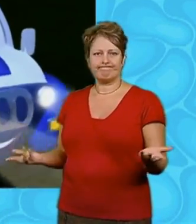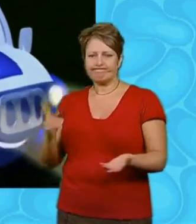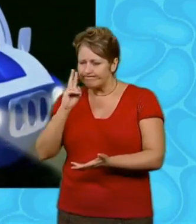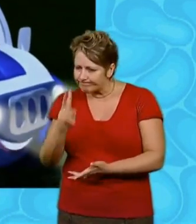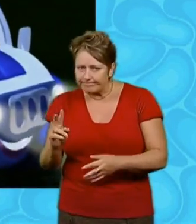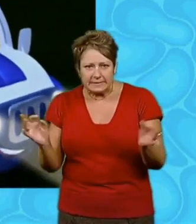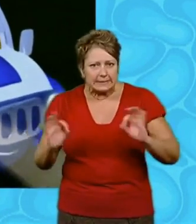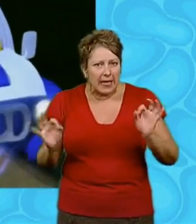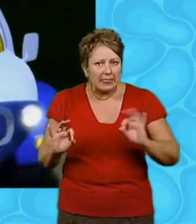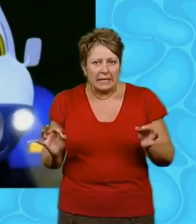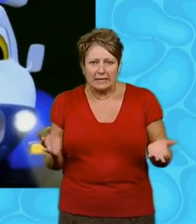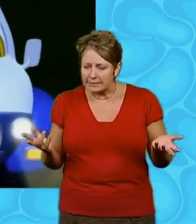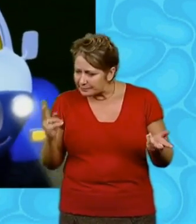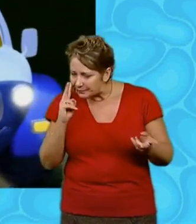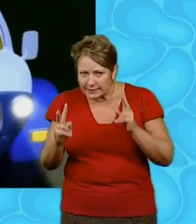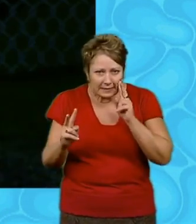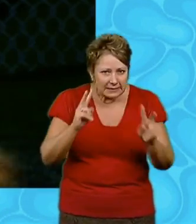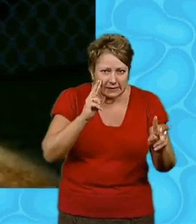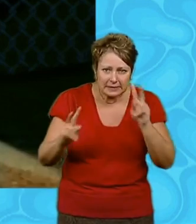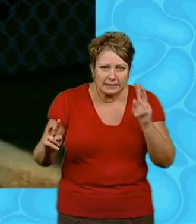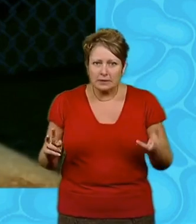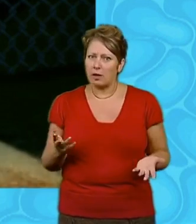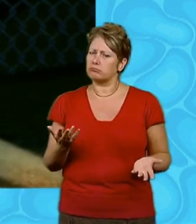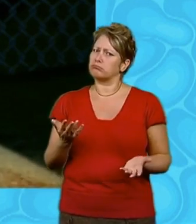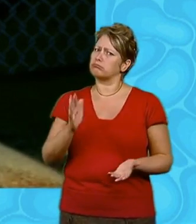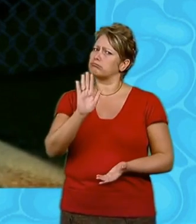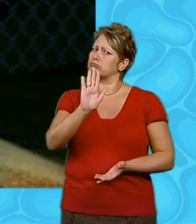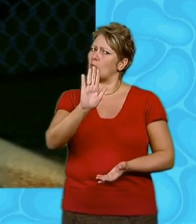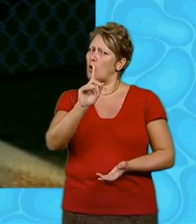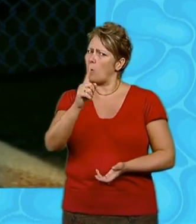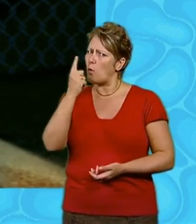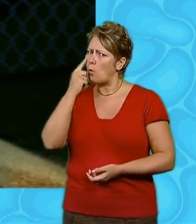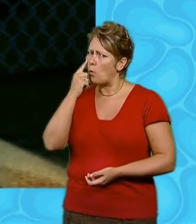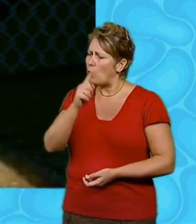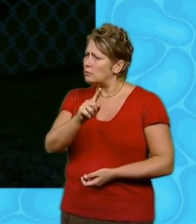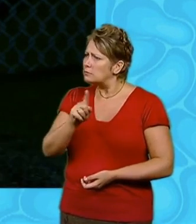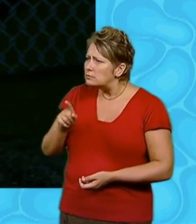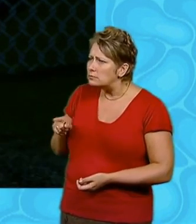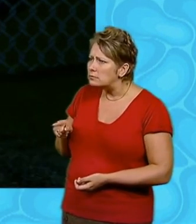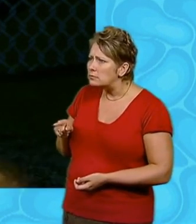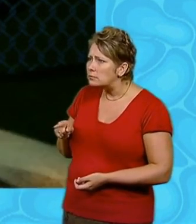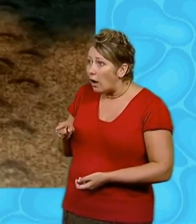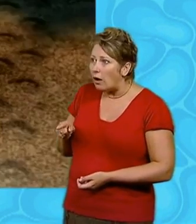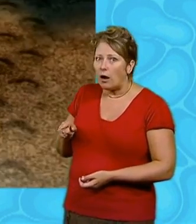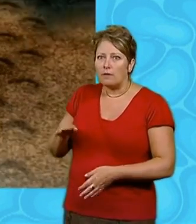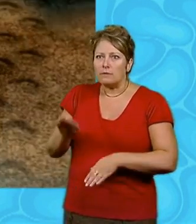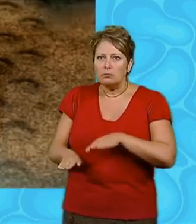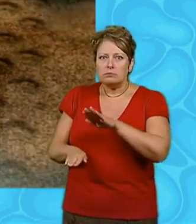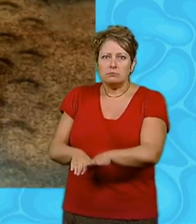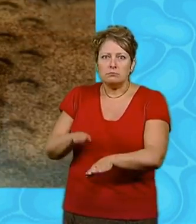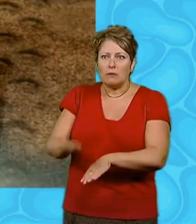Just as I suspected. Not a clue to be found. Well, I'm not sure about that, Hubert. Look, footprints.